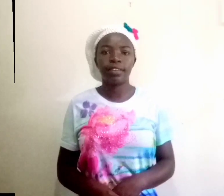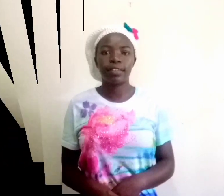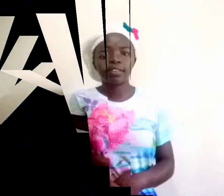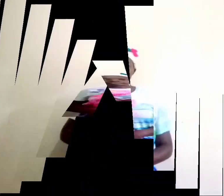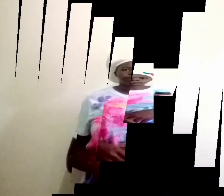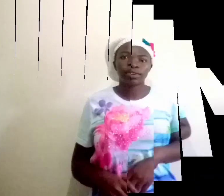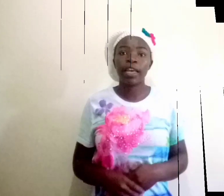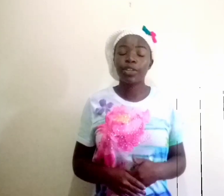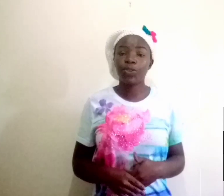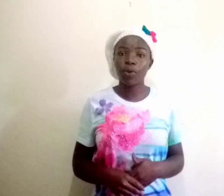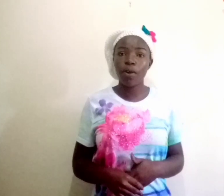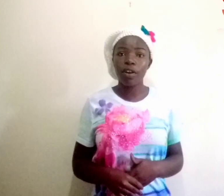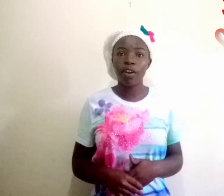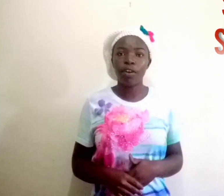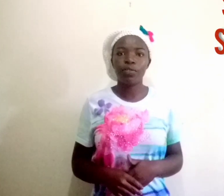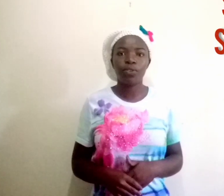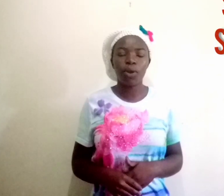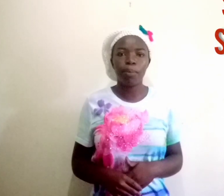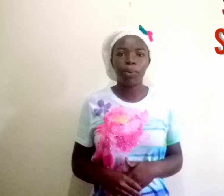Ecclesiastes. Song of Solomon.